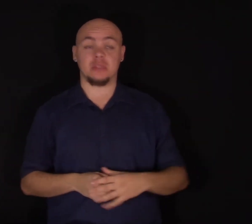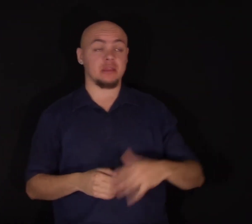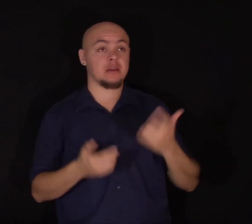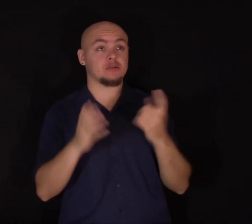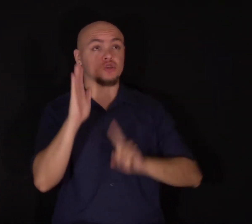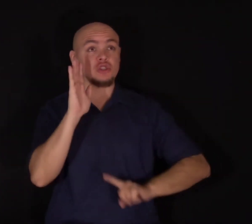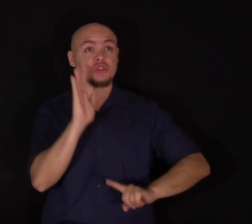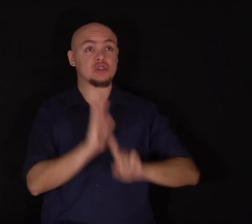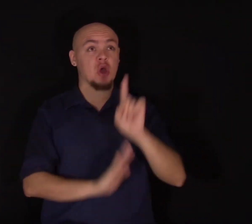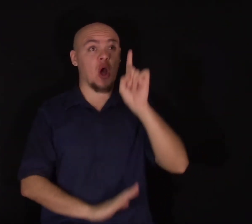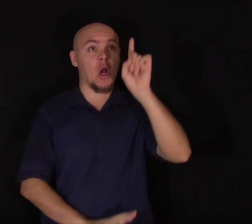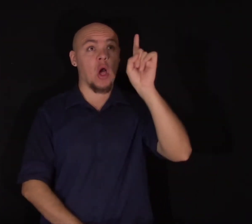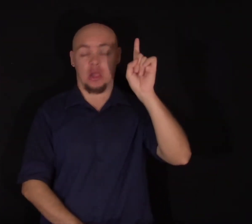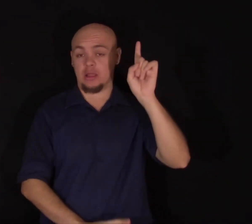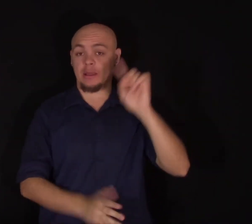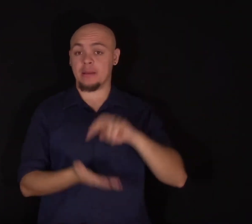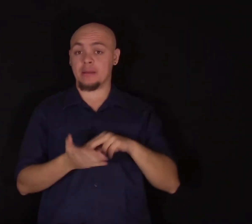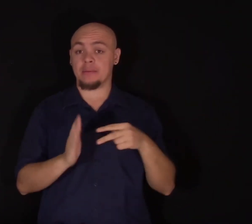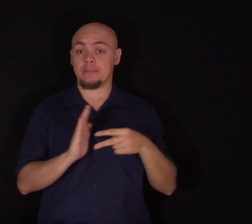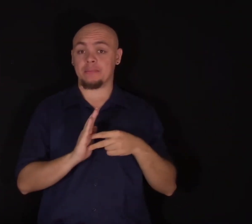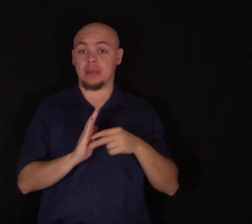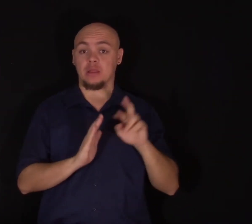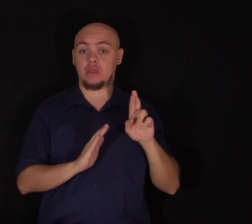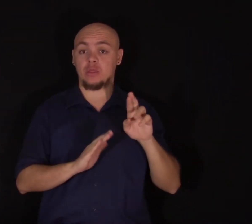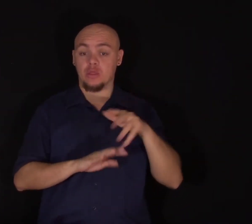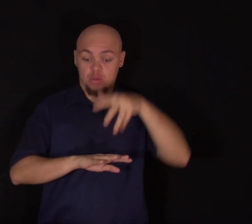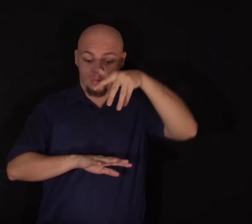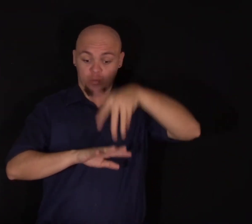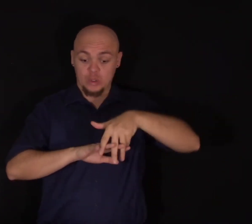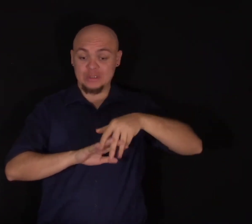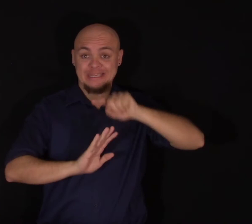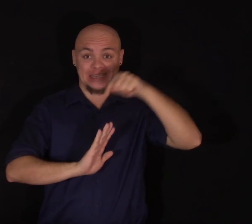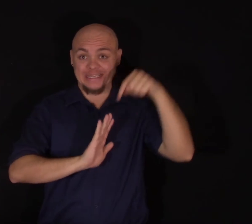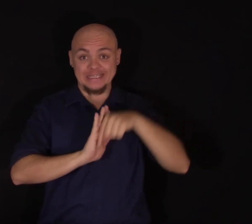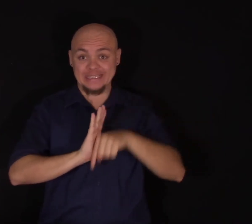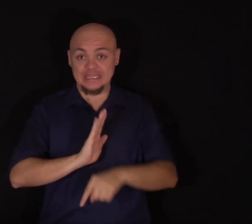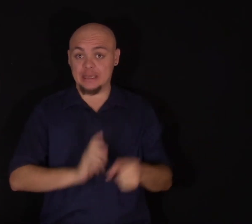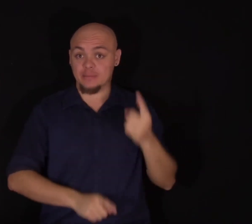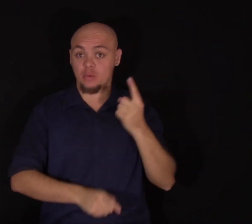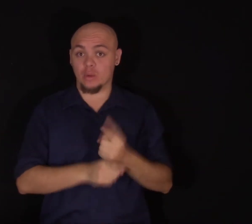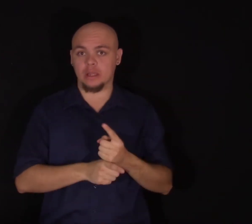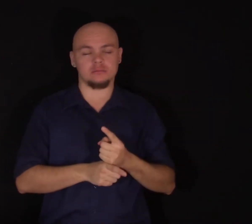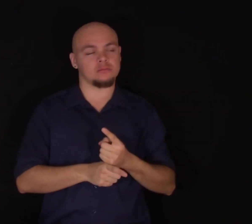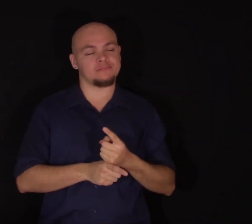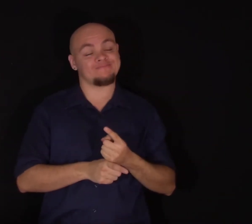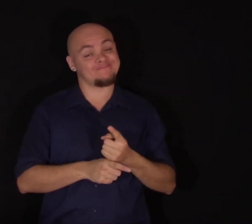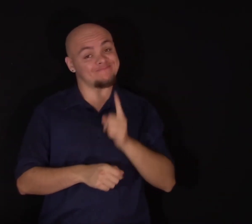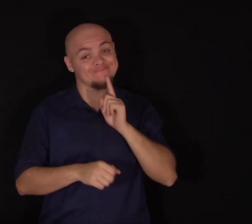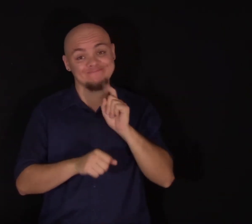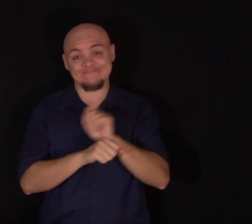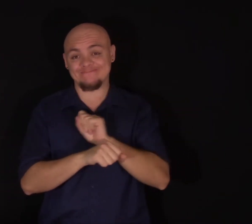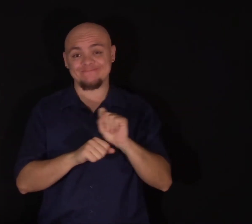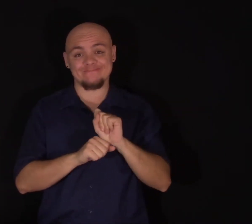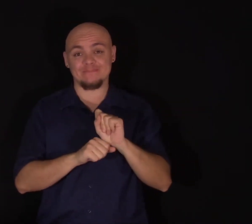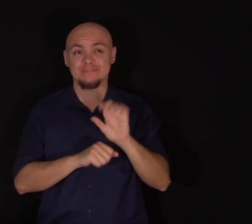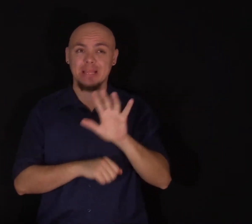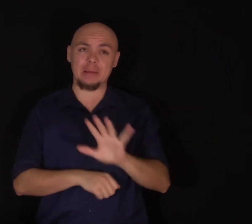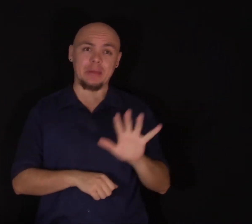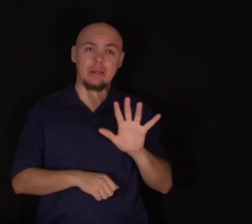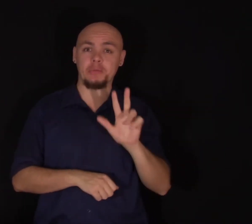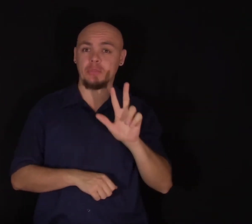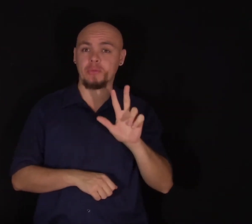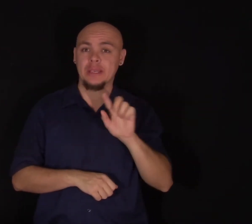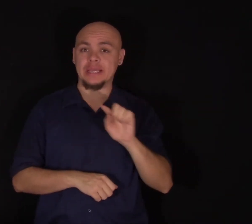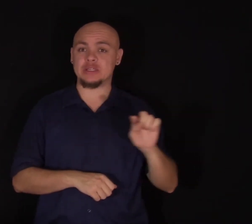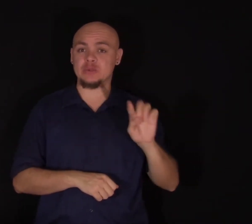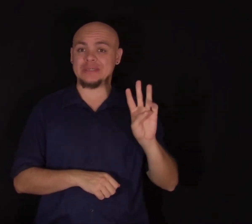reason then that their roots must run very deep. Actually, the roots of a redwood tree reach down only about 3 to